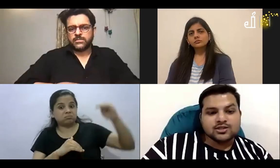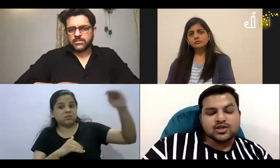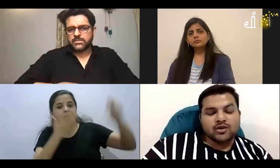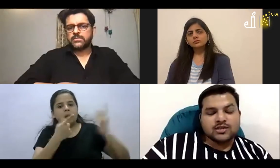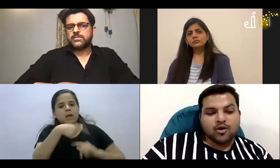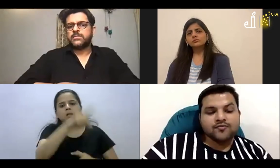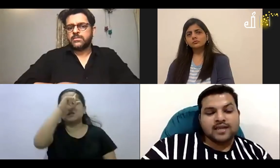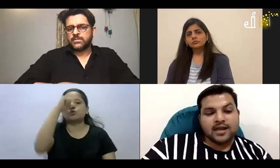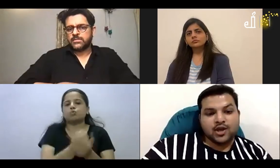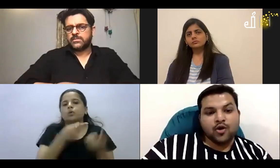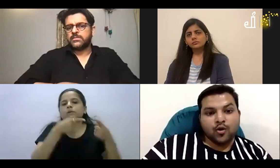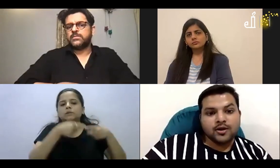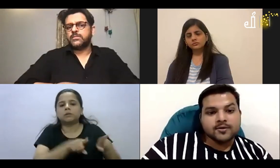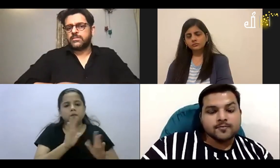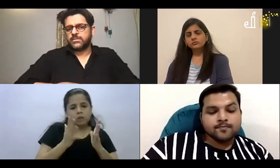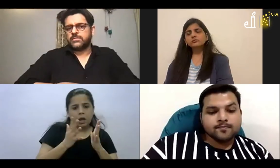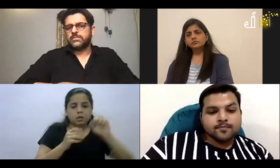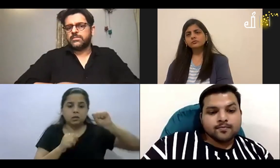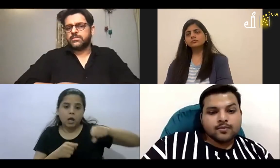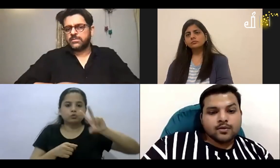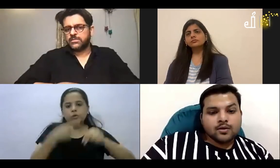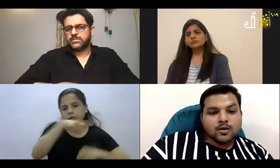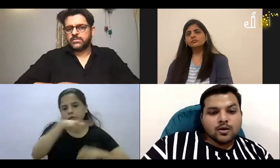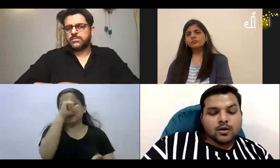the choice of signing or not.